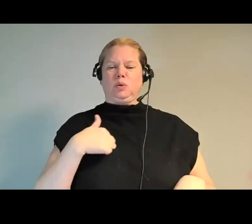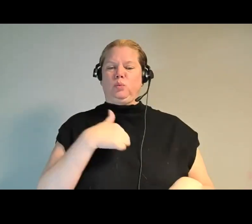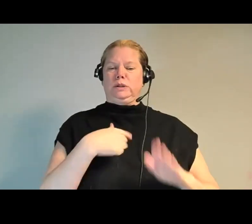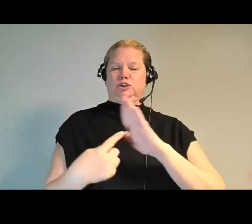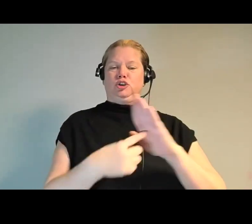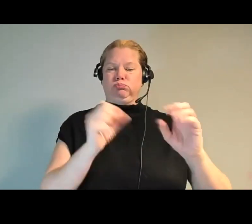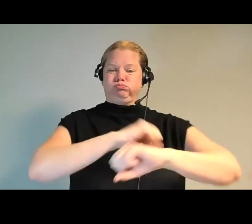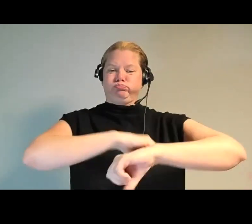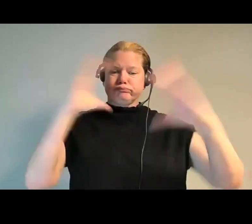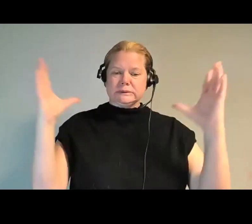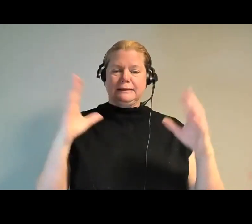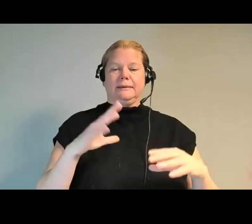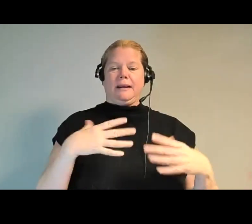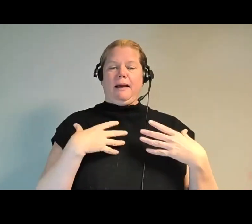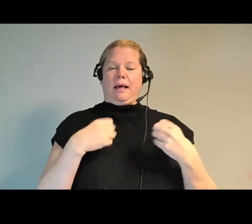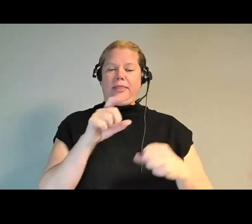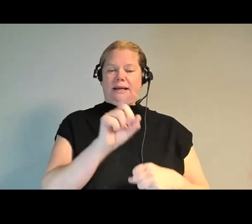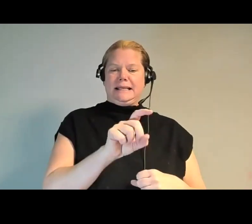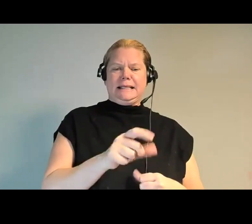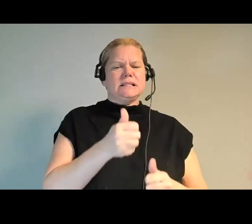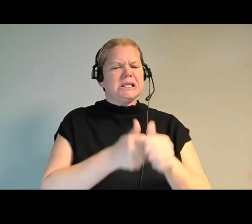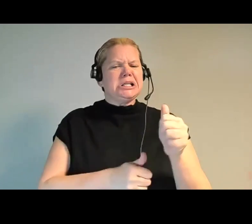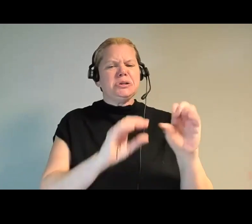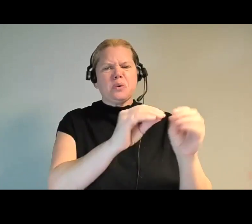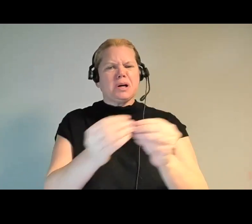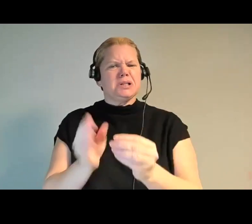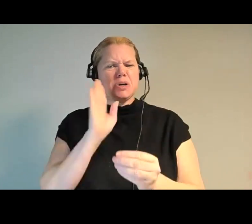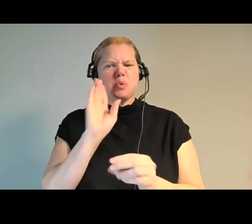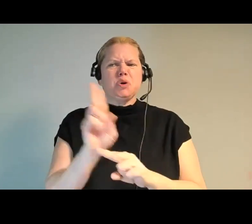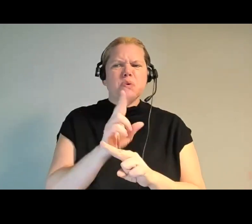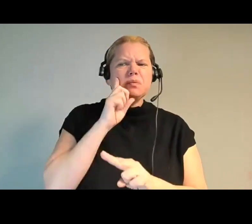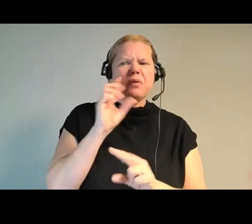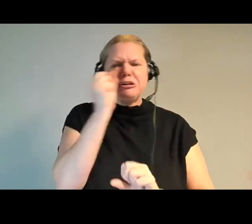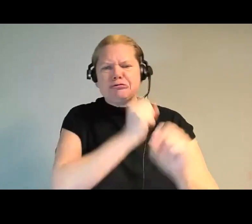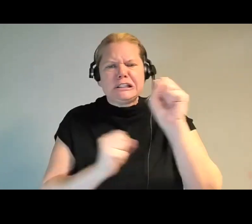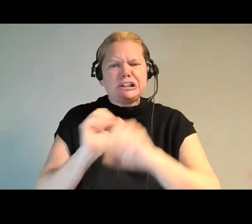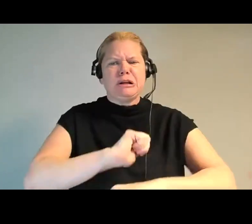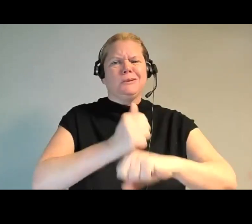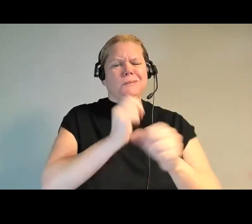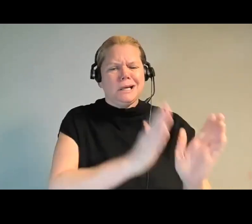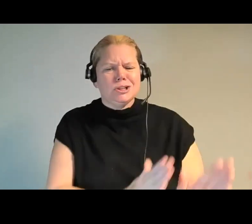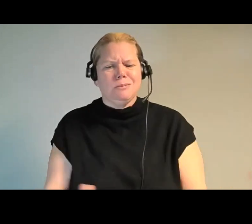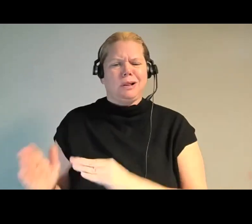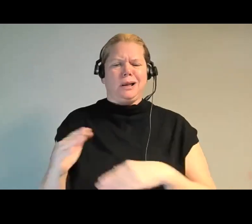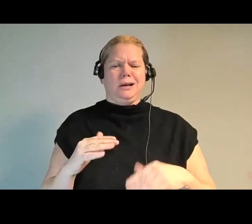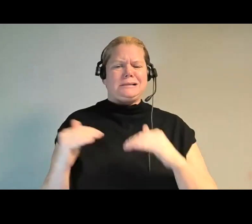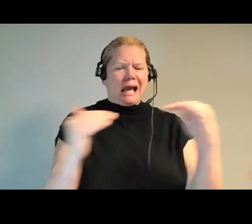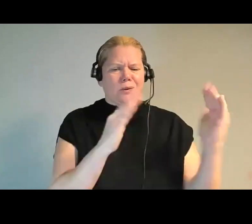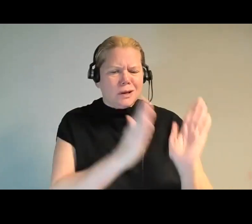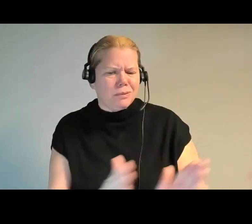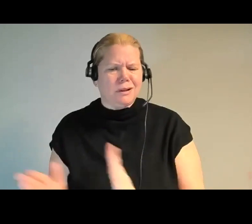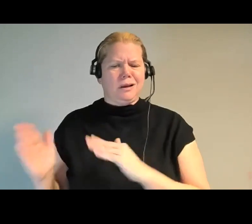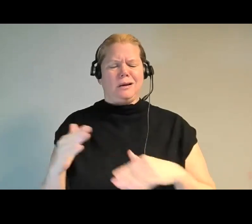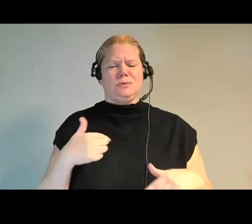use that information for their own health equity plans and strategic implementation plans. We have community